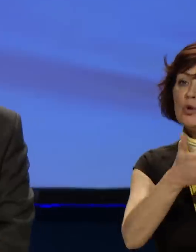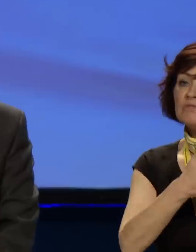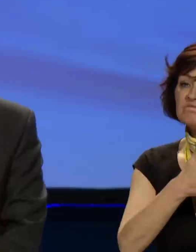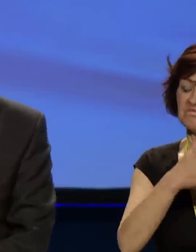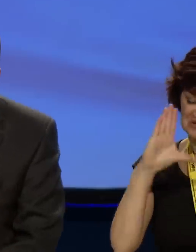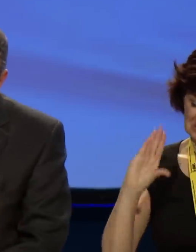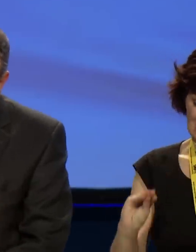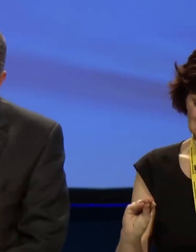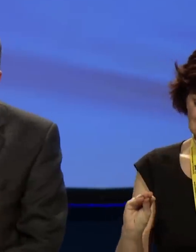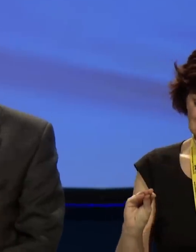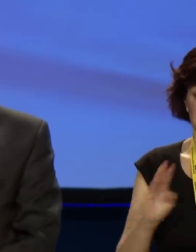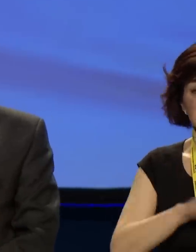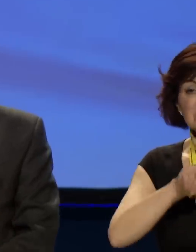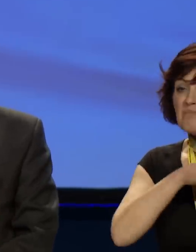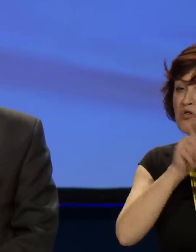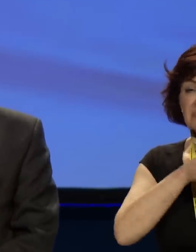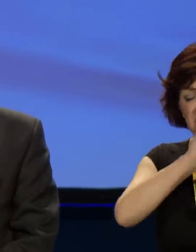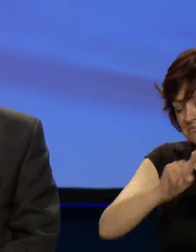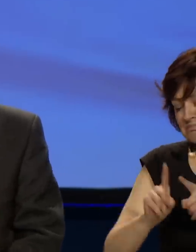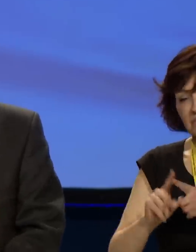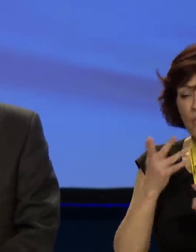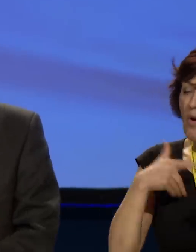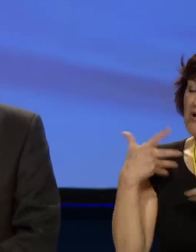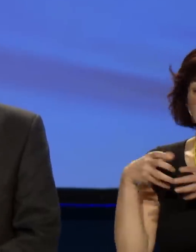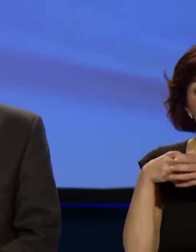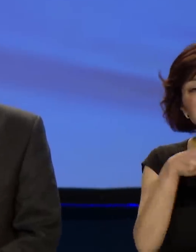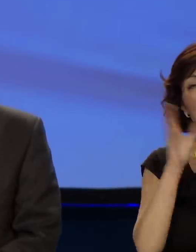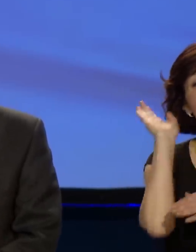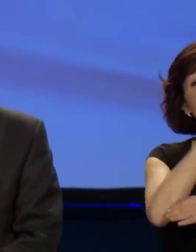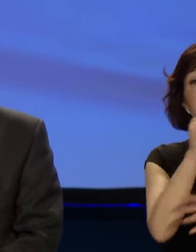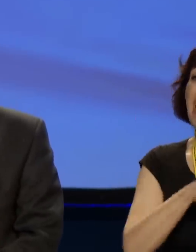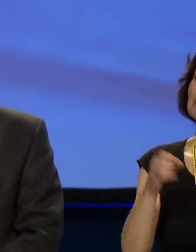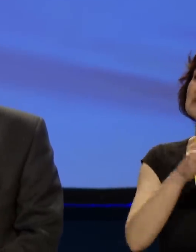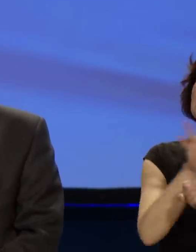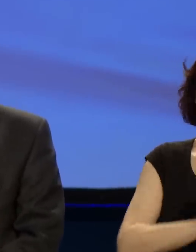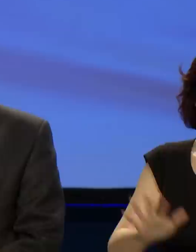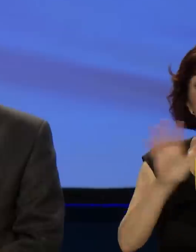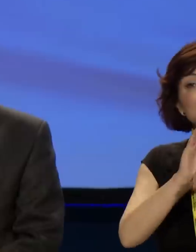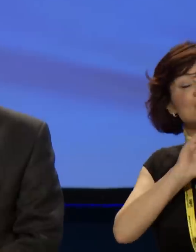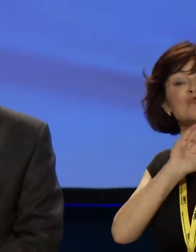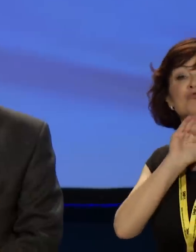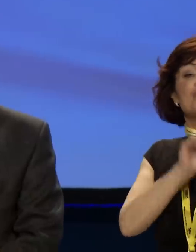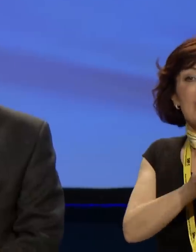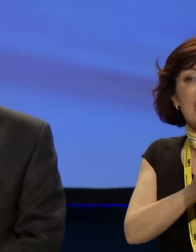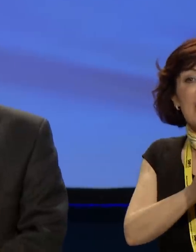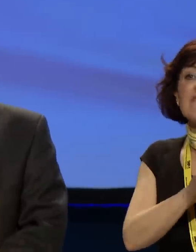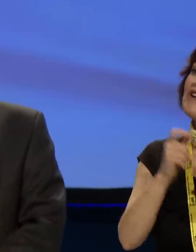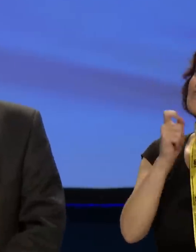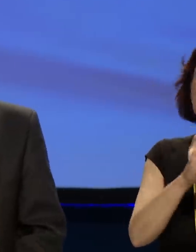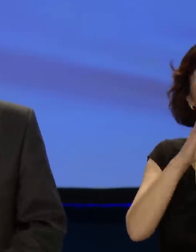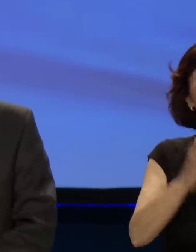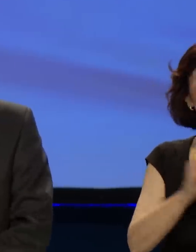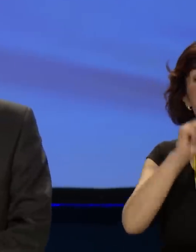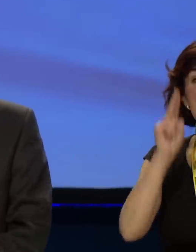done. Moira, Elaine Kay, Fergus Much and I set off homewards to Aberdeenshire. When we get to Prestonfield House,